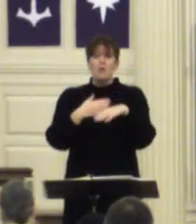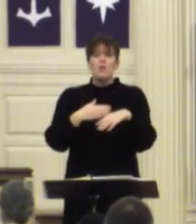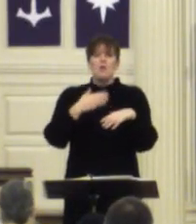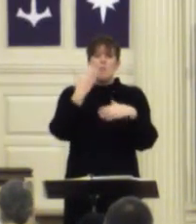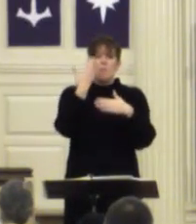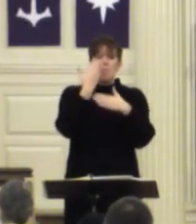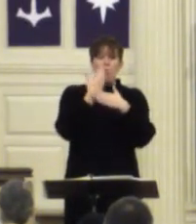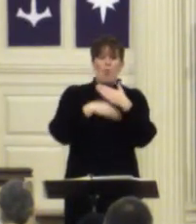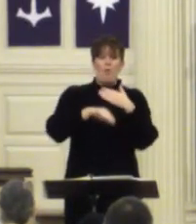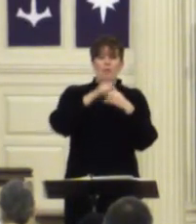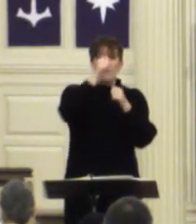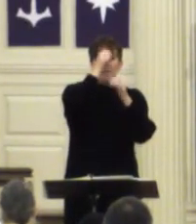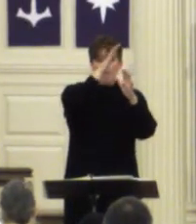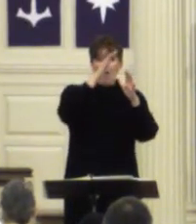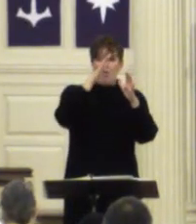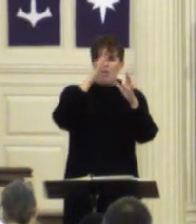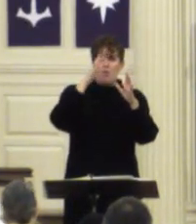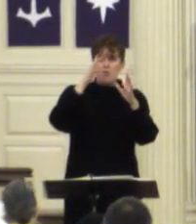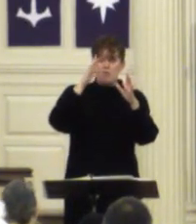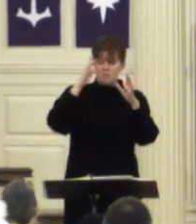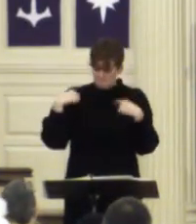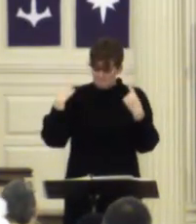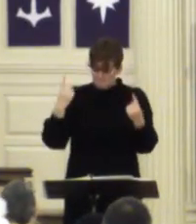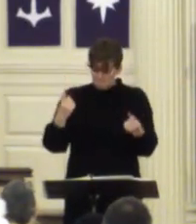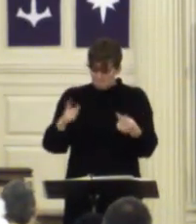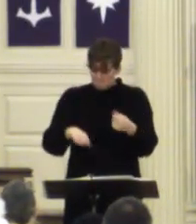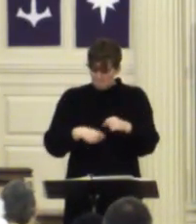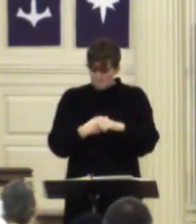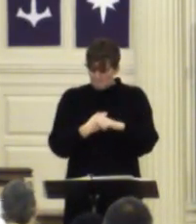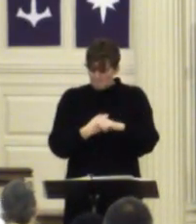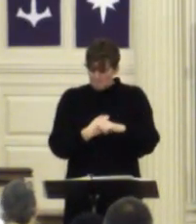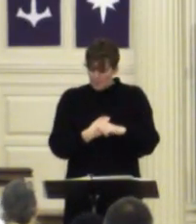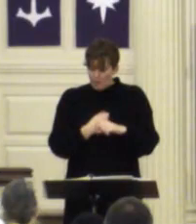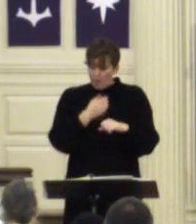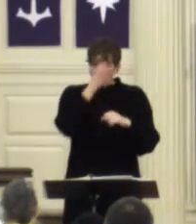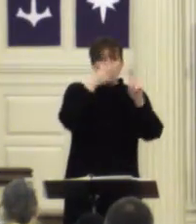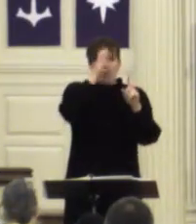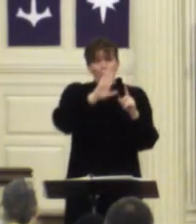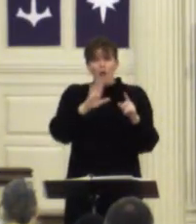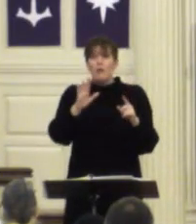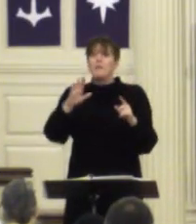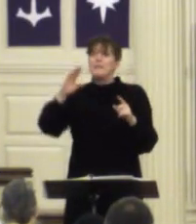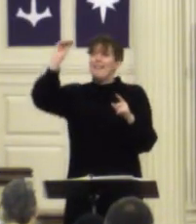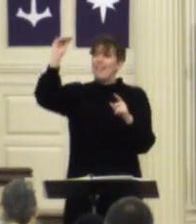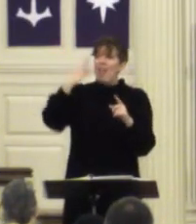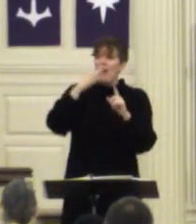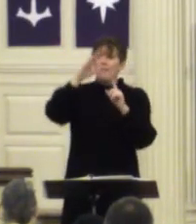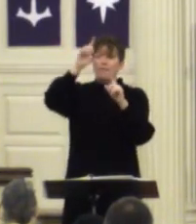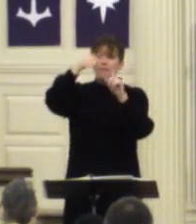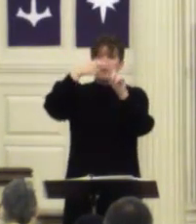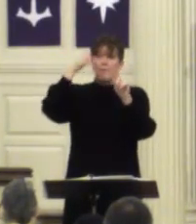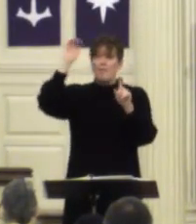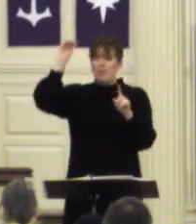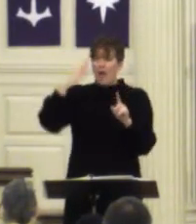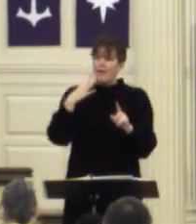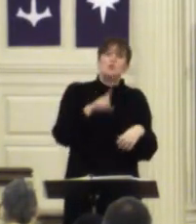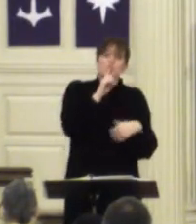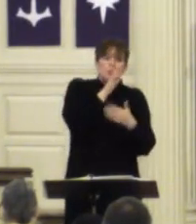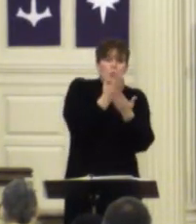of the Father before all ages, God from God, light from light, true God from true